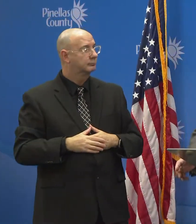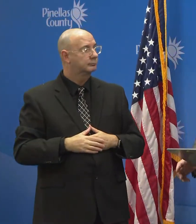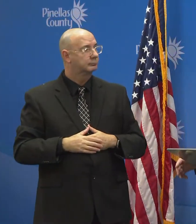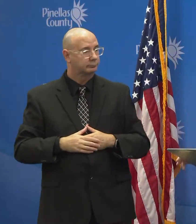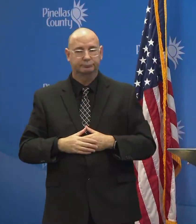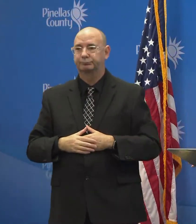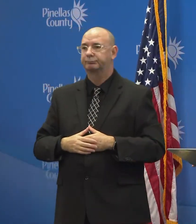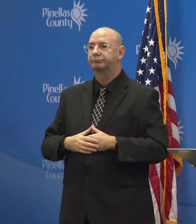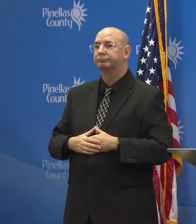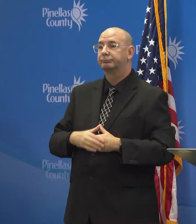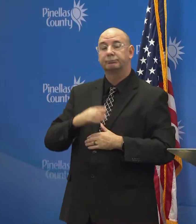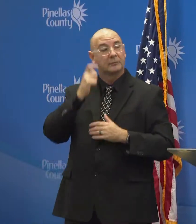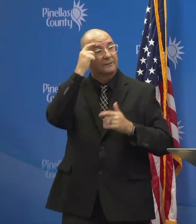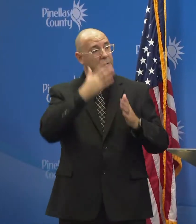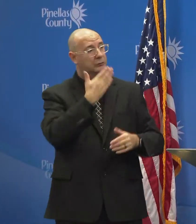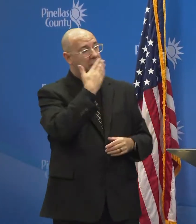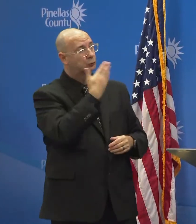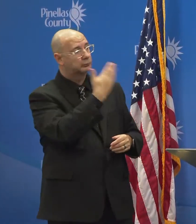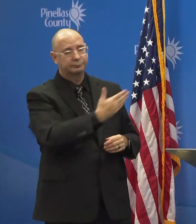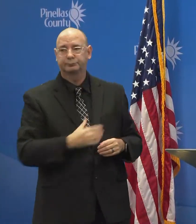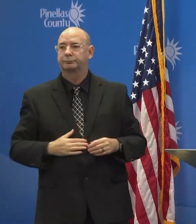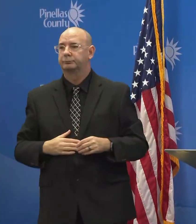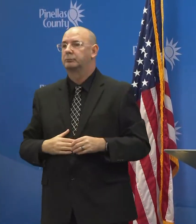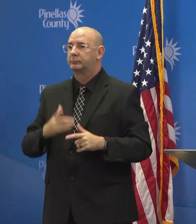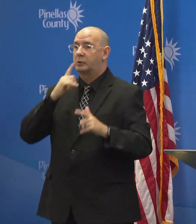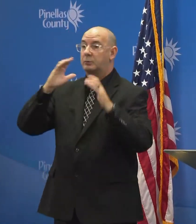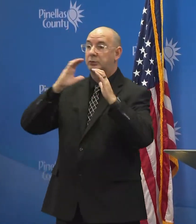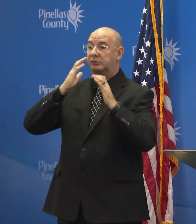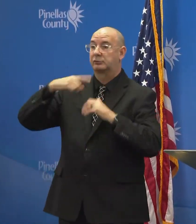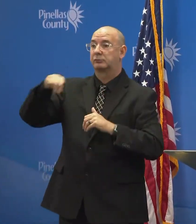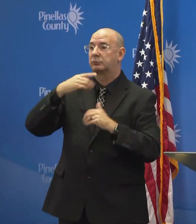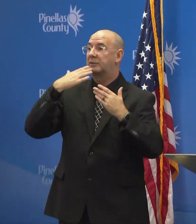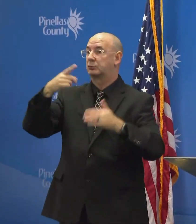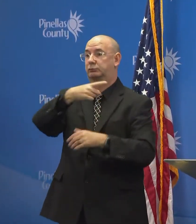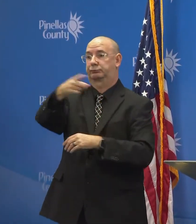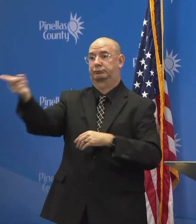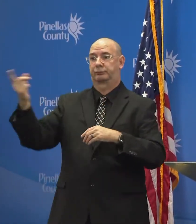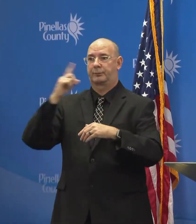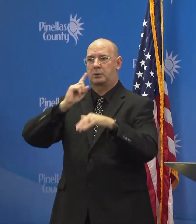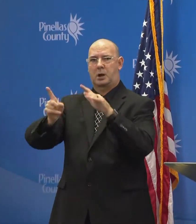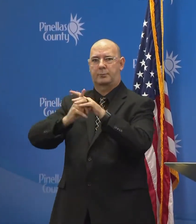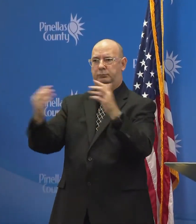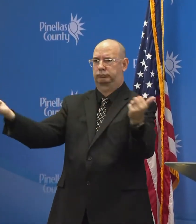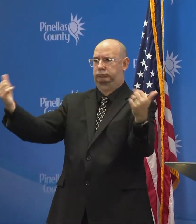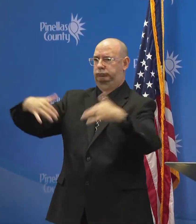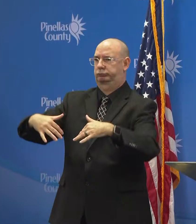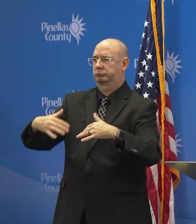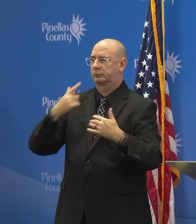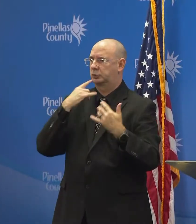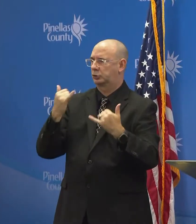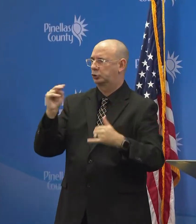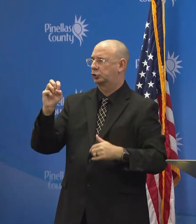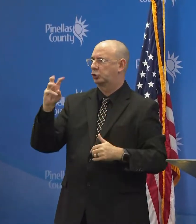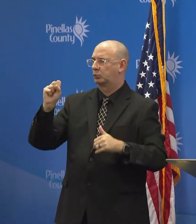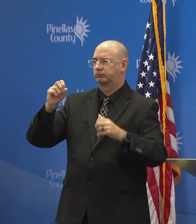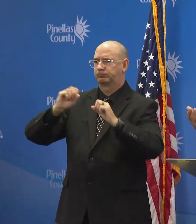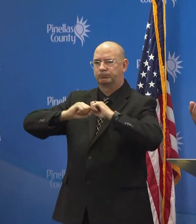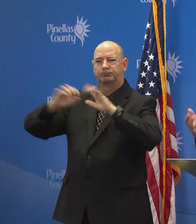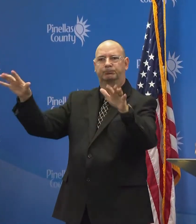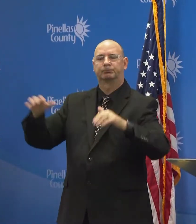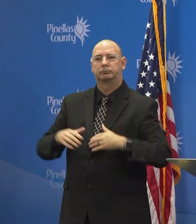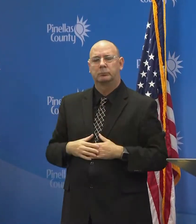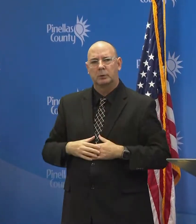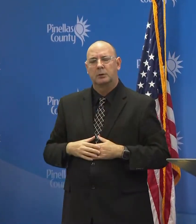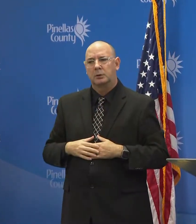Governor, thank you for your leadership and communication. Thank you all for being here and helping us get the word out. I've been asked about many